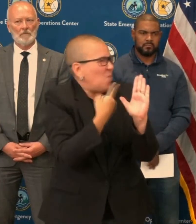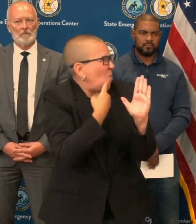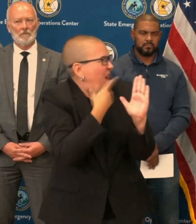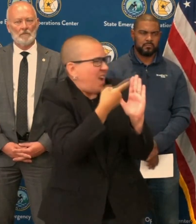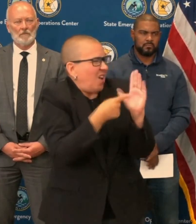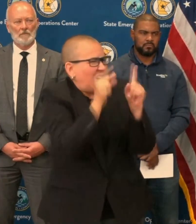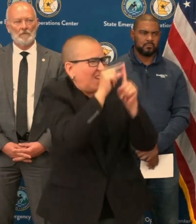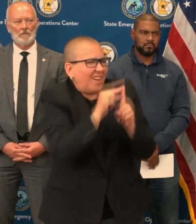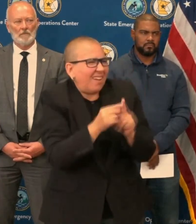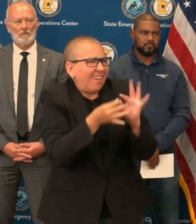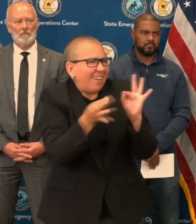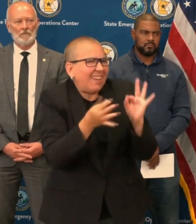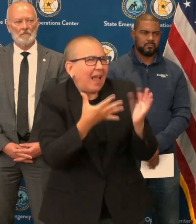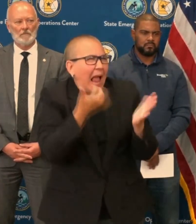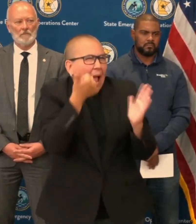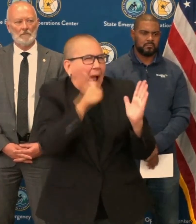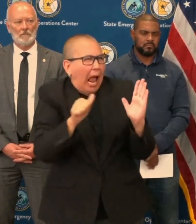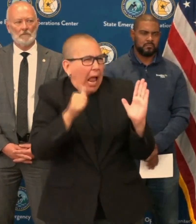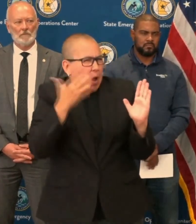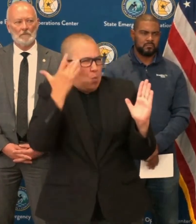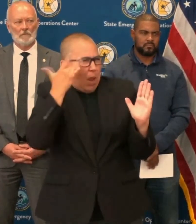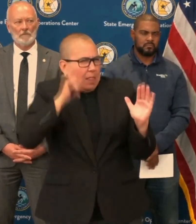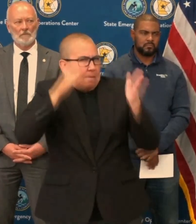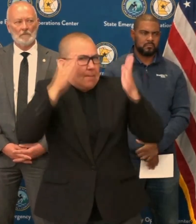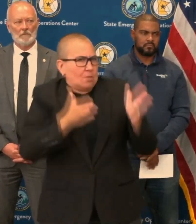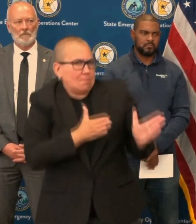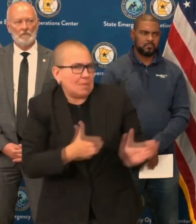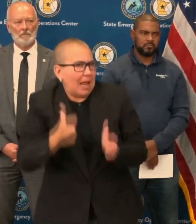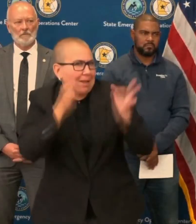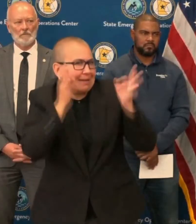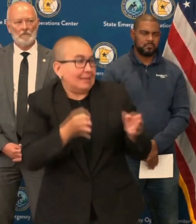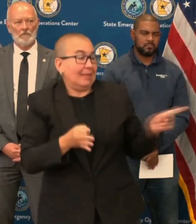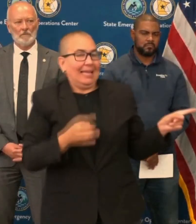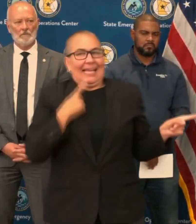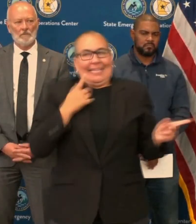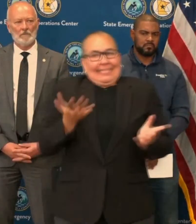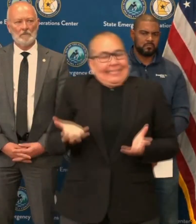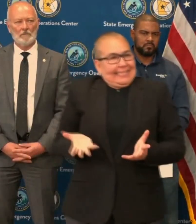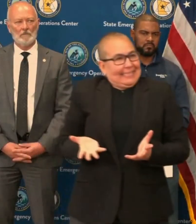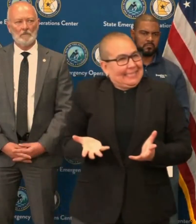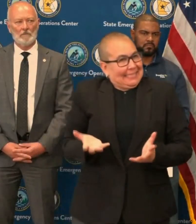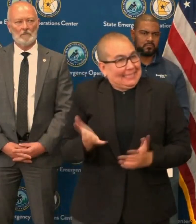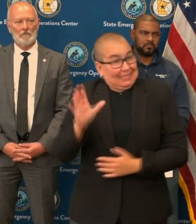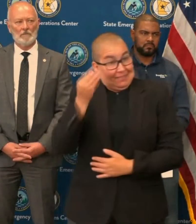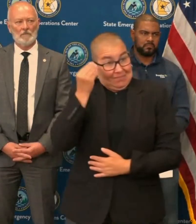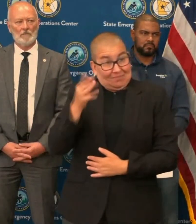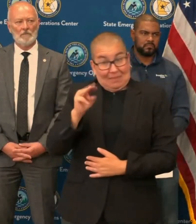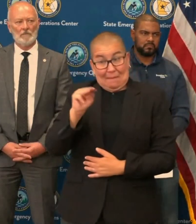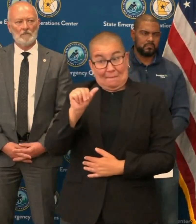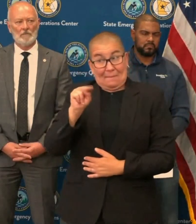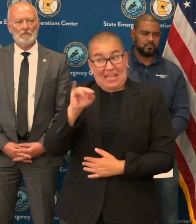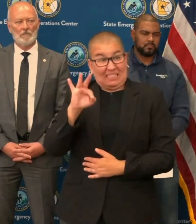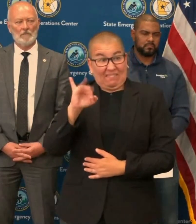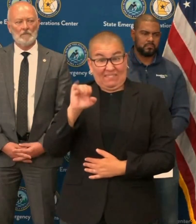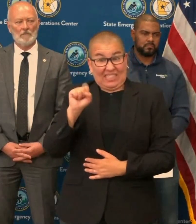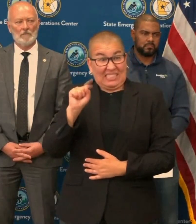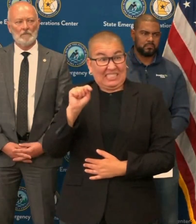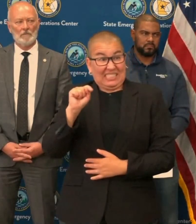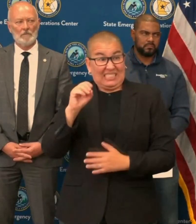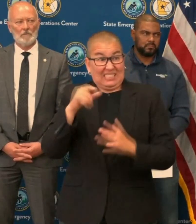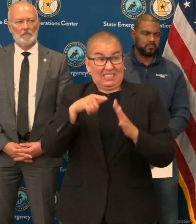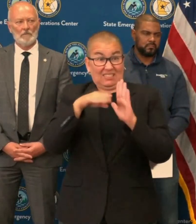the motivation here? At this point in time, it would be premature. The question was, is the manifesto and the information that we have